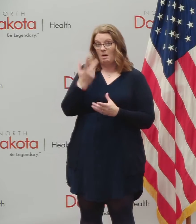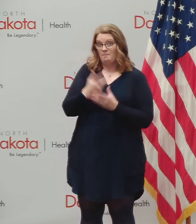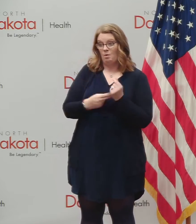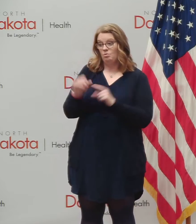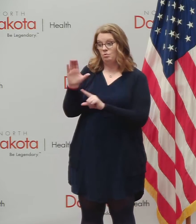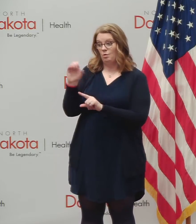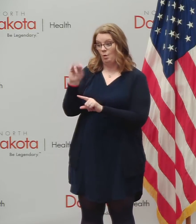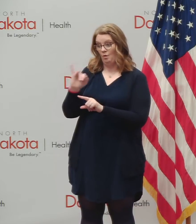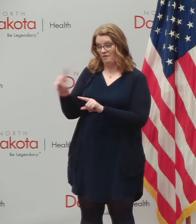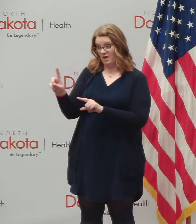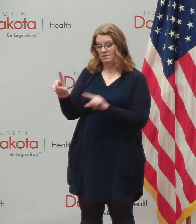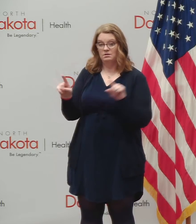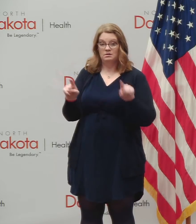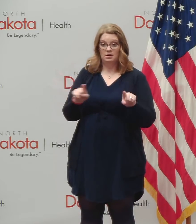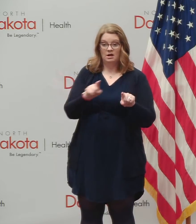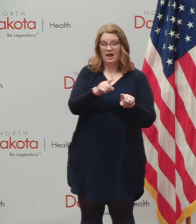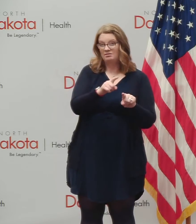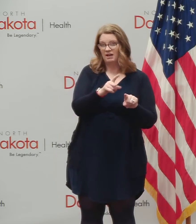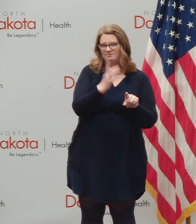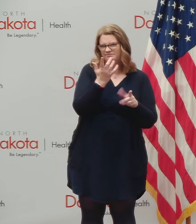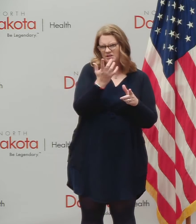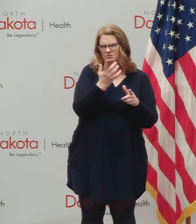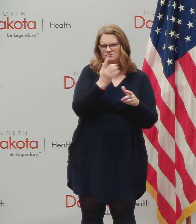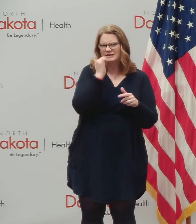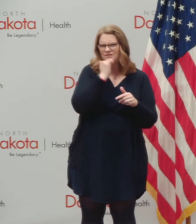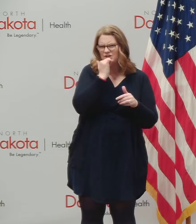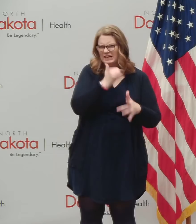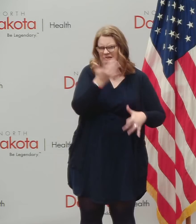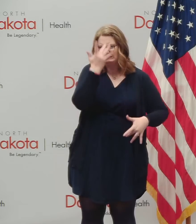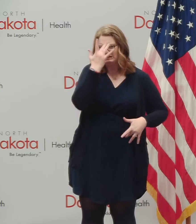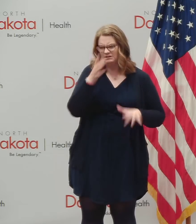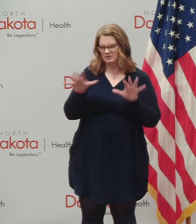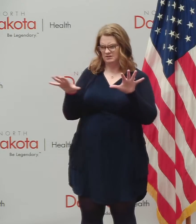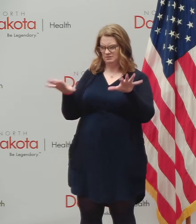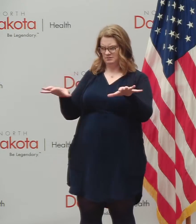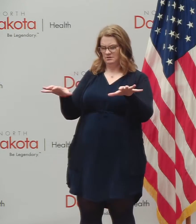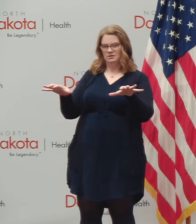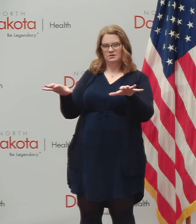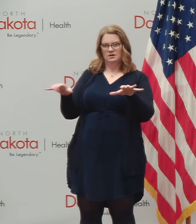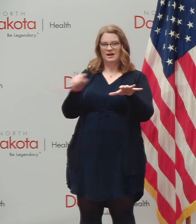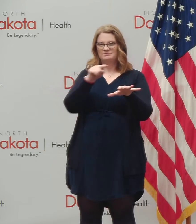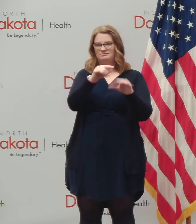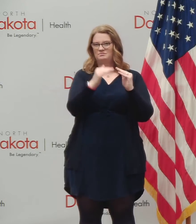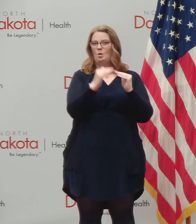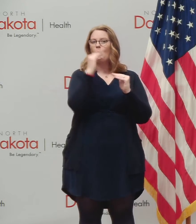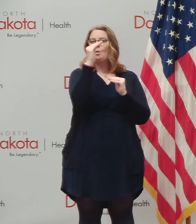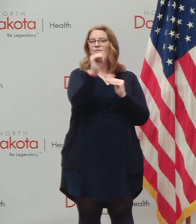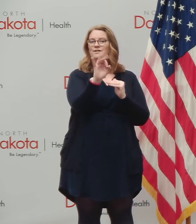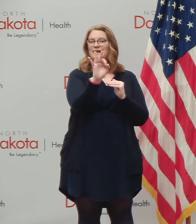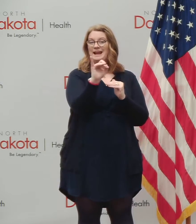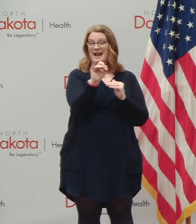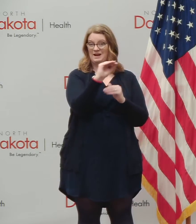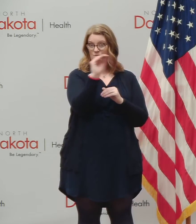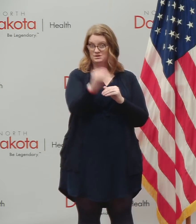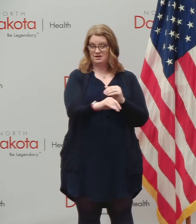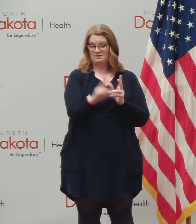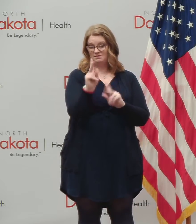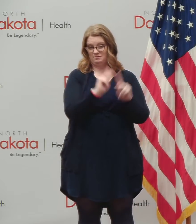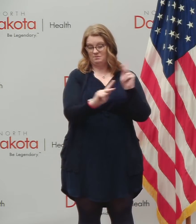non-COVID, which for most of this pandemic has been over 90% of the